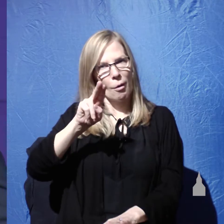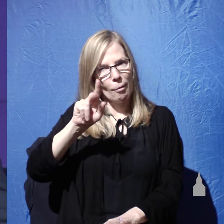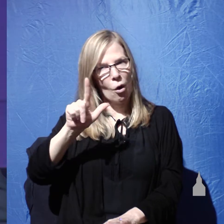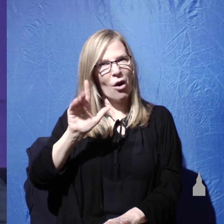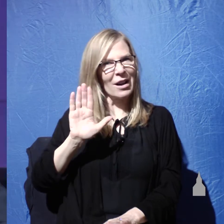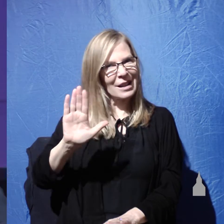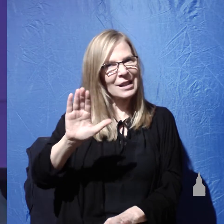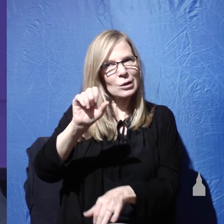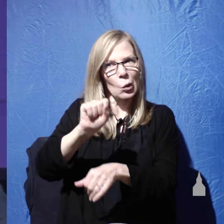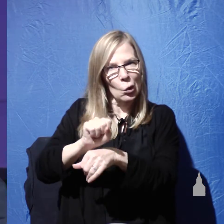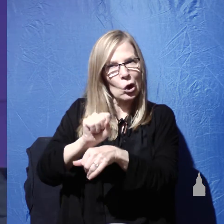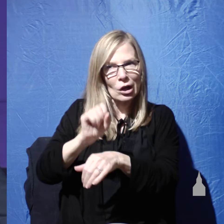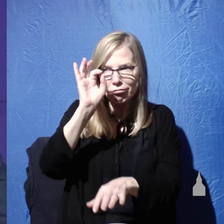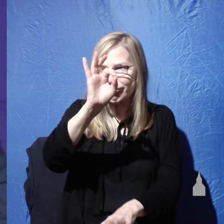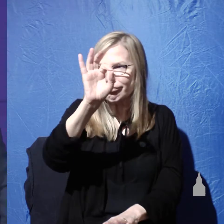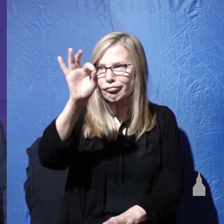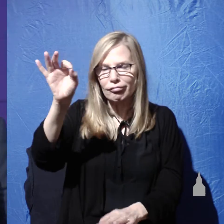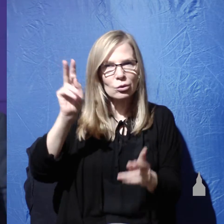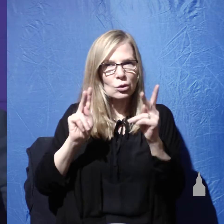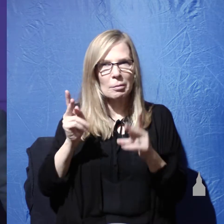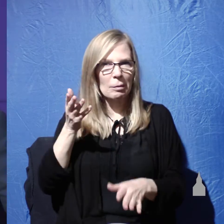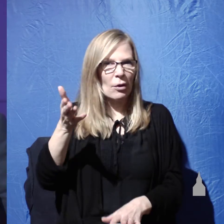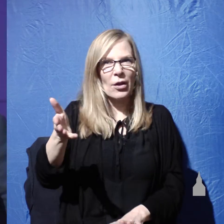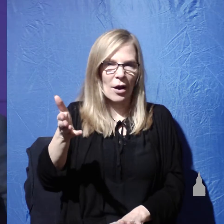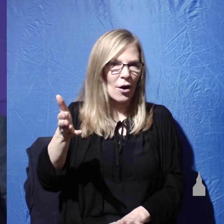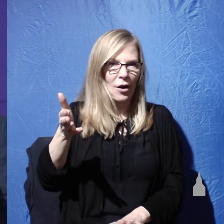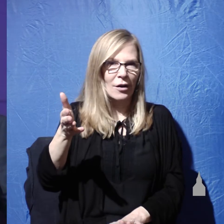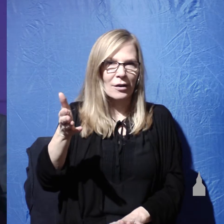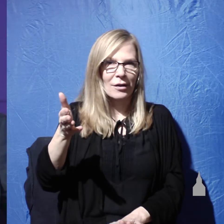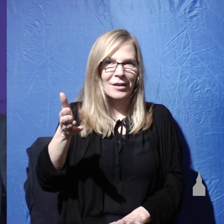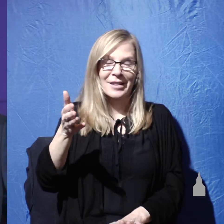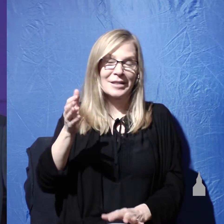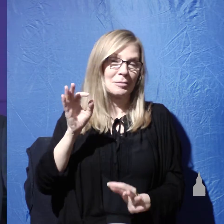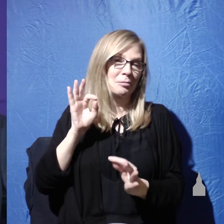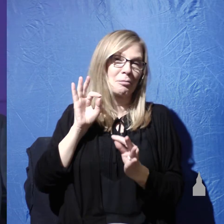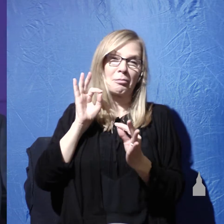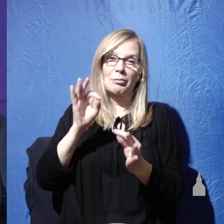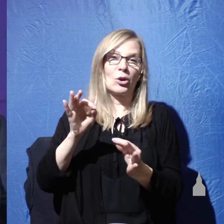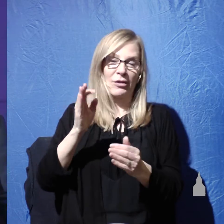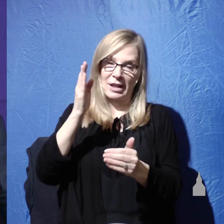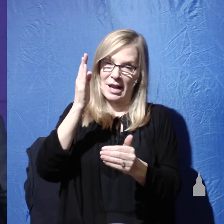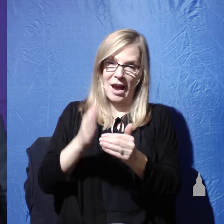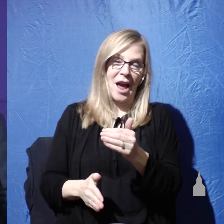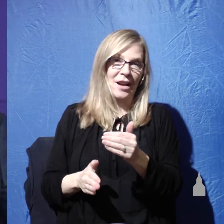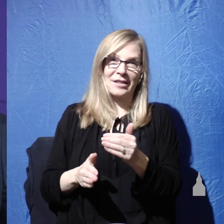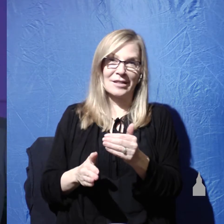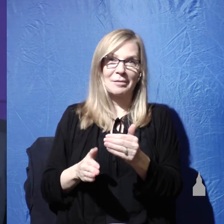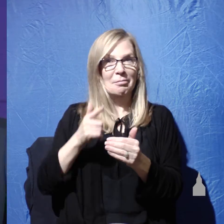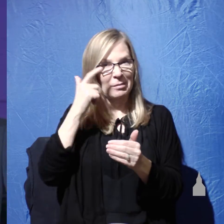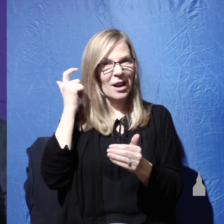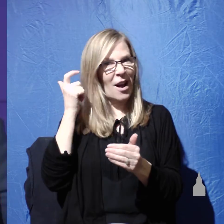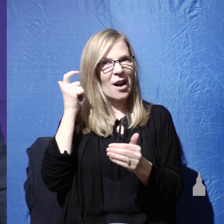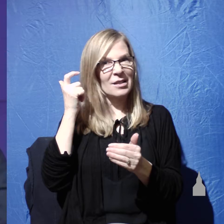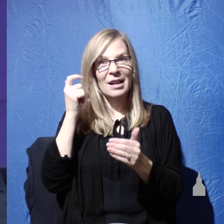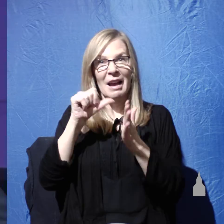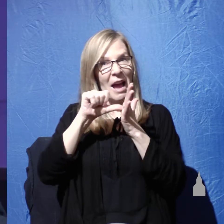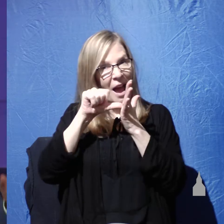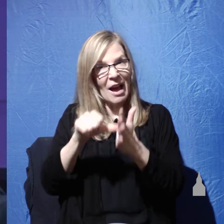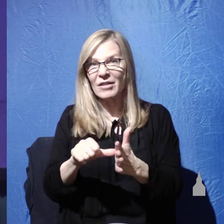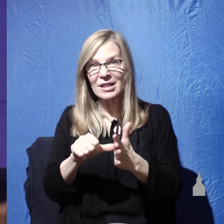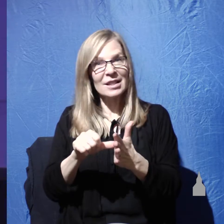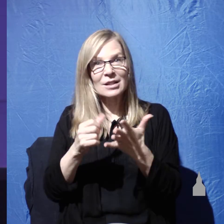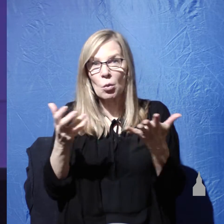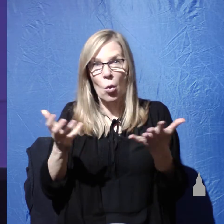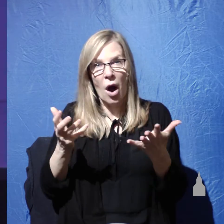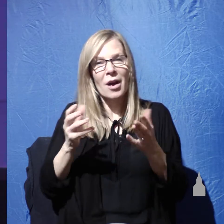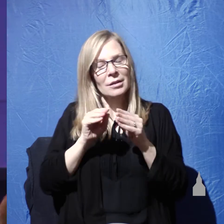the people of Rome. And it's really only fitting that Acts should end this way, because as we've already seen, the major emphasis in Acts has been on the